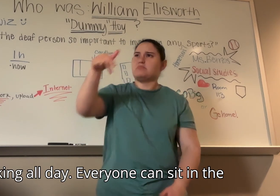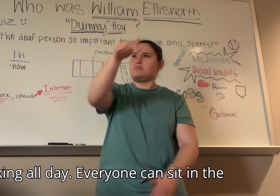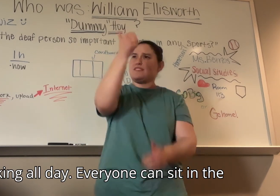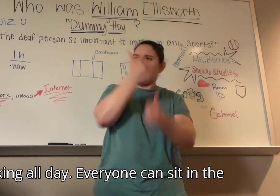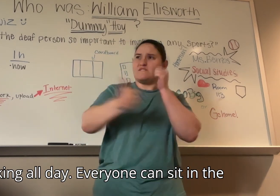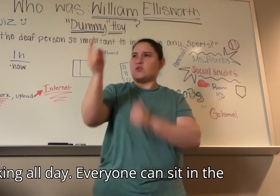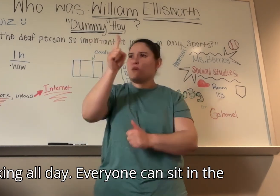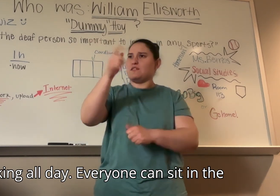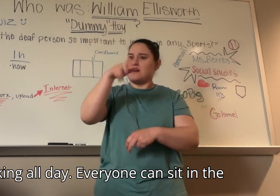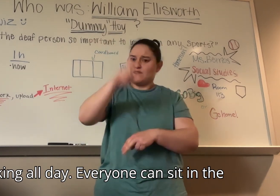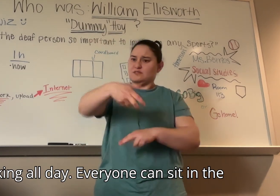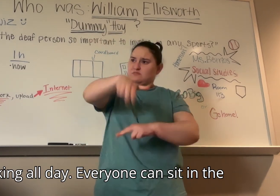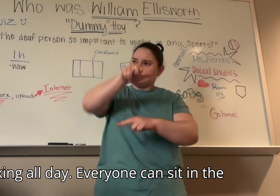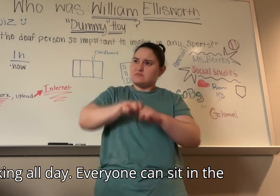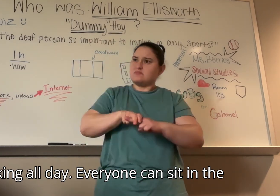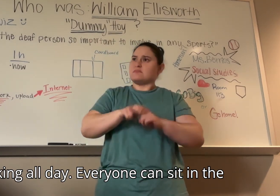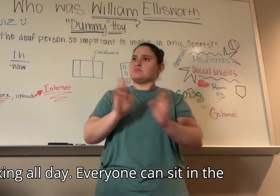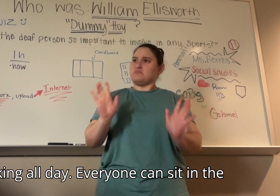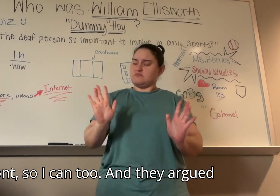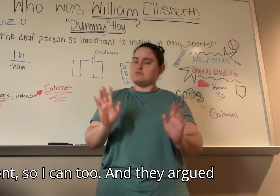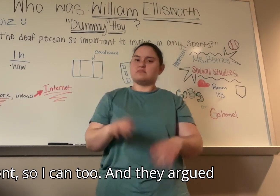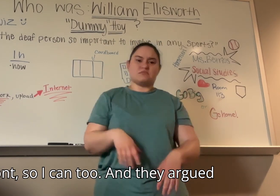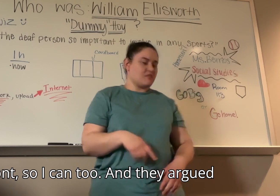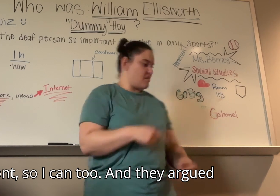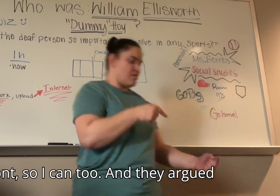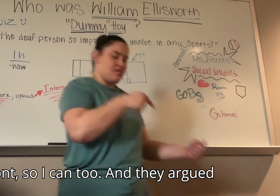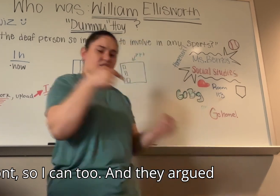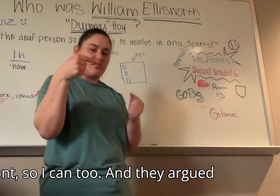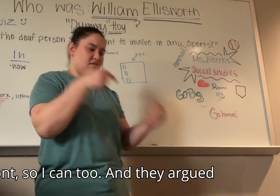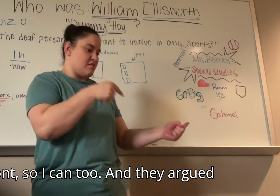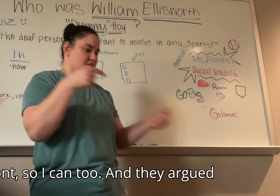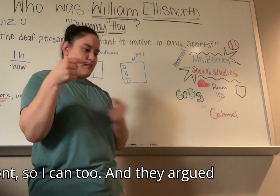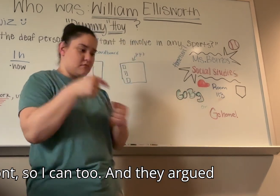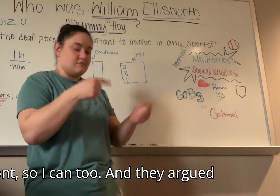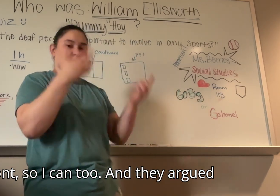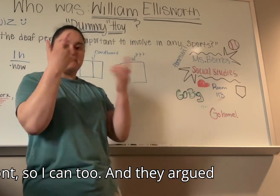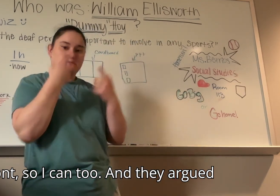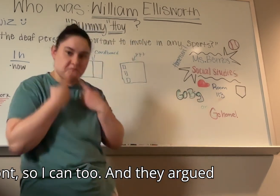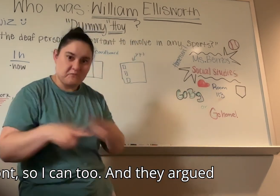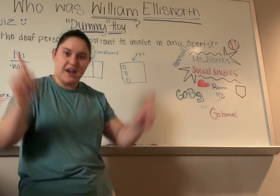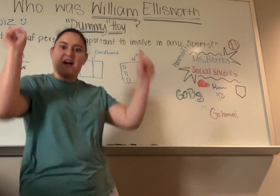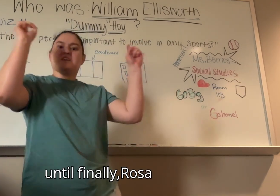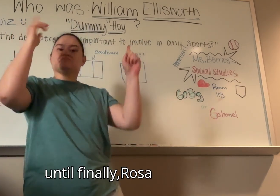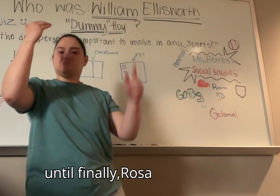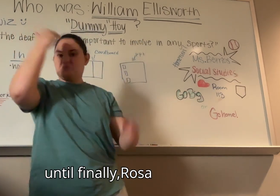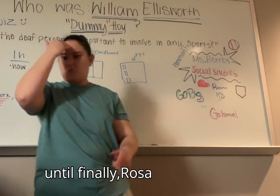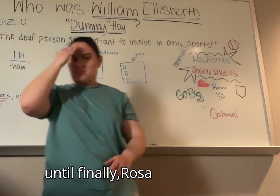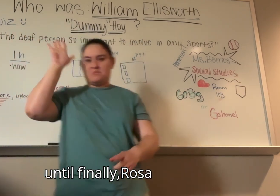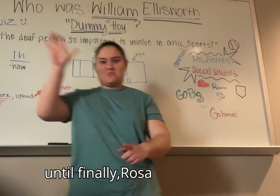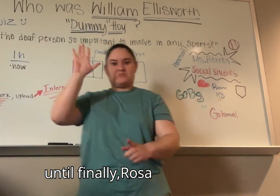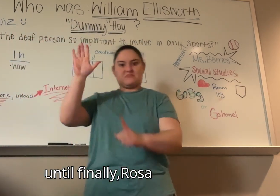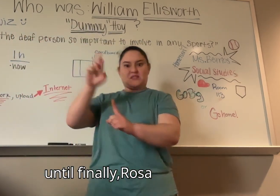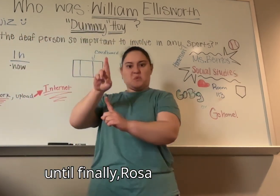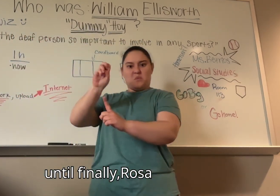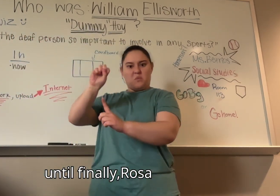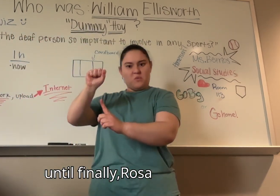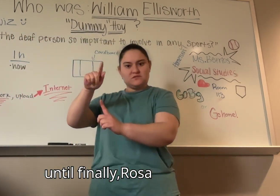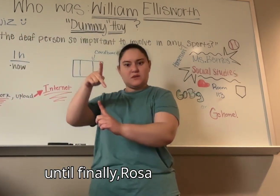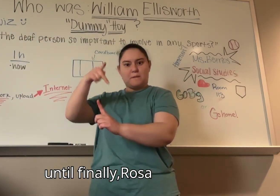all day. Everyone can sit in the front, so I can too. And they argued until finally